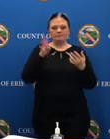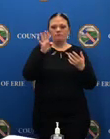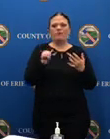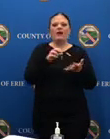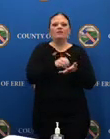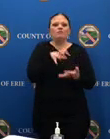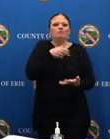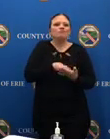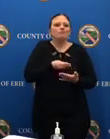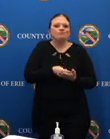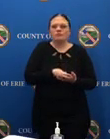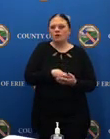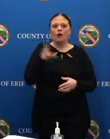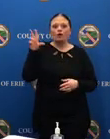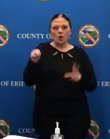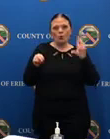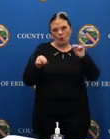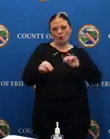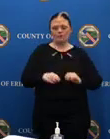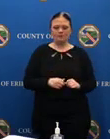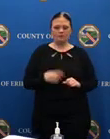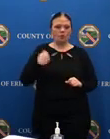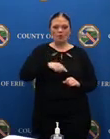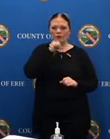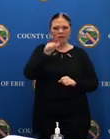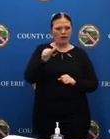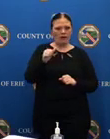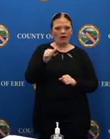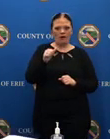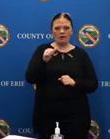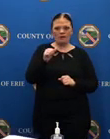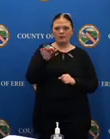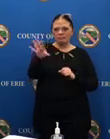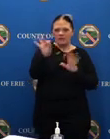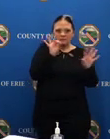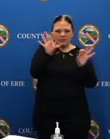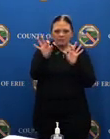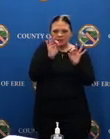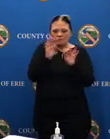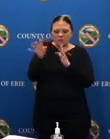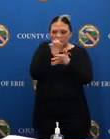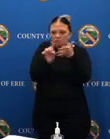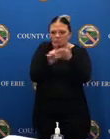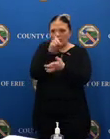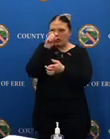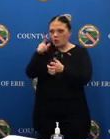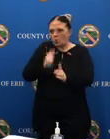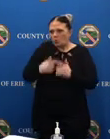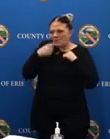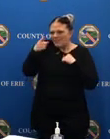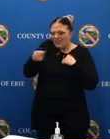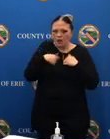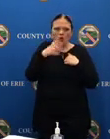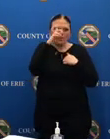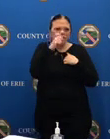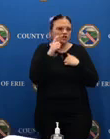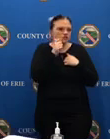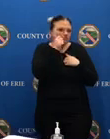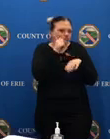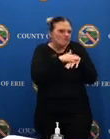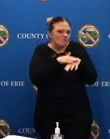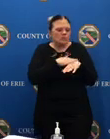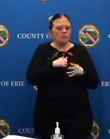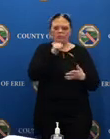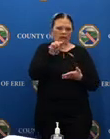wealth. And the answer is no and no. We are not discriminating based on where you live. We're not discriminating by race. We're not discriminating on anything like